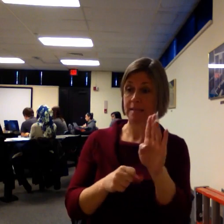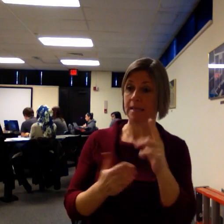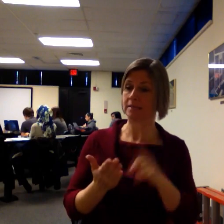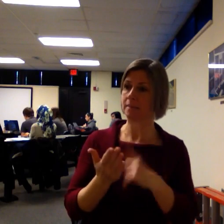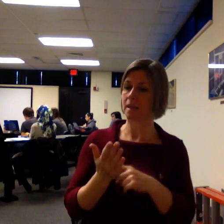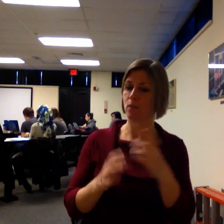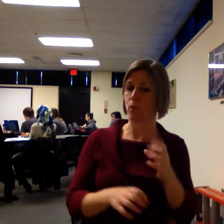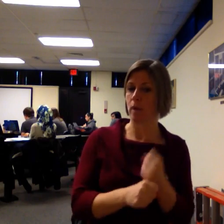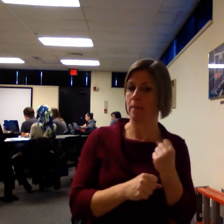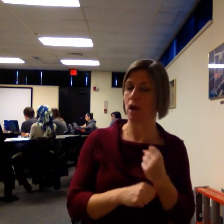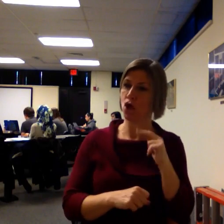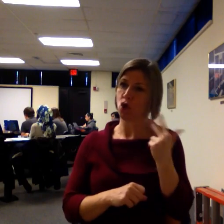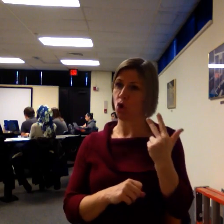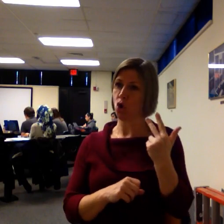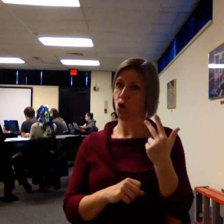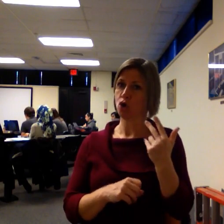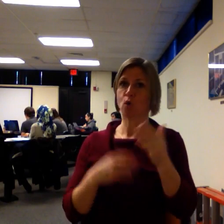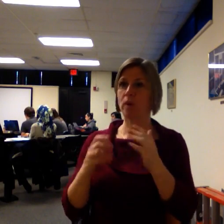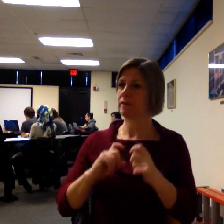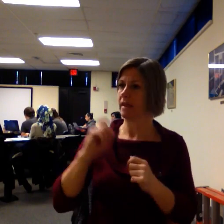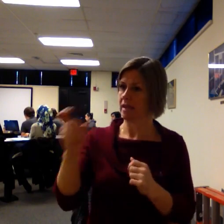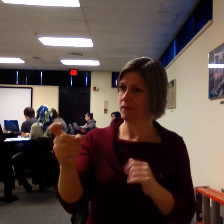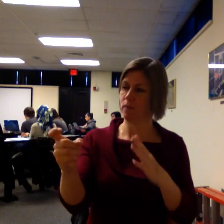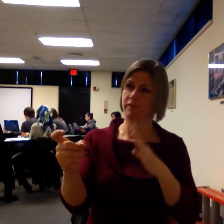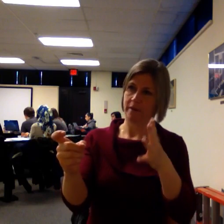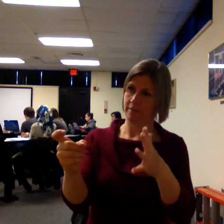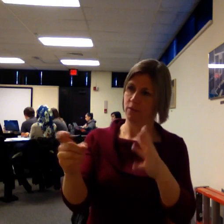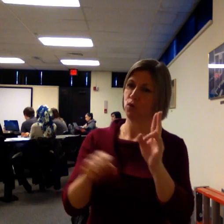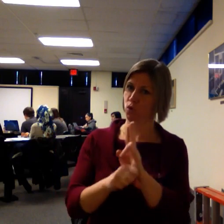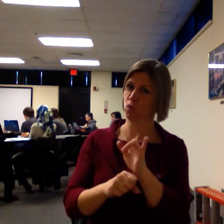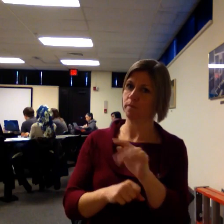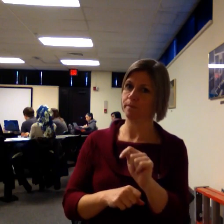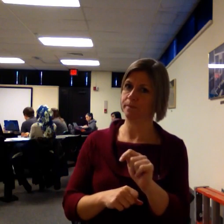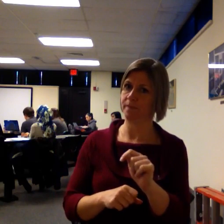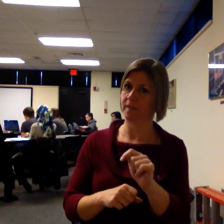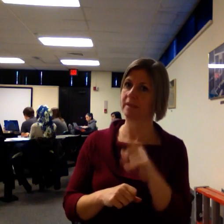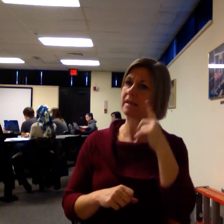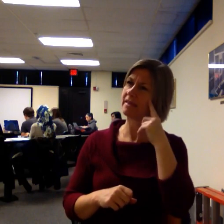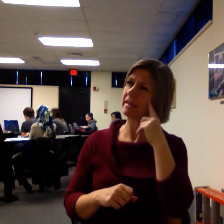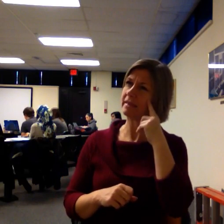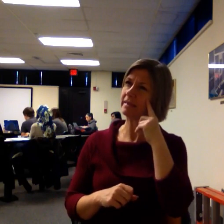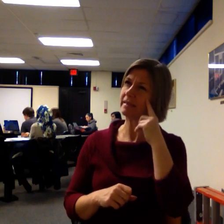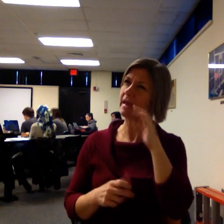one, so whichever one they give you is fine. Okay, because I think they kind of want.